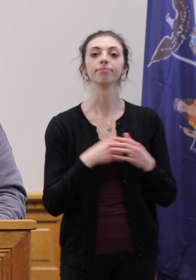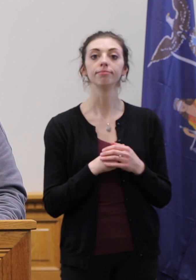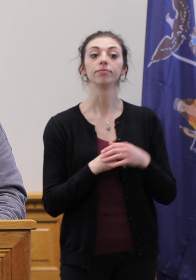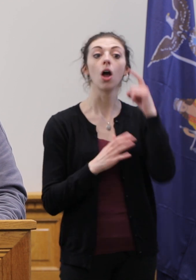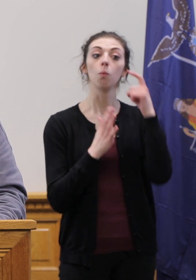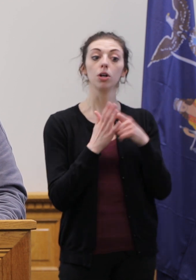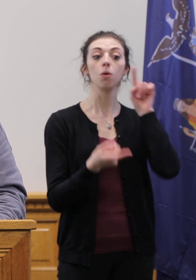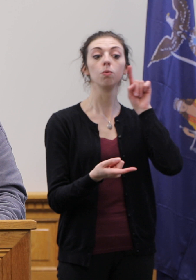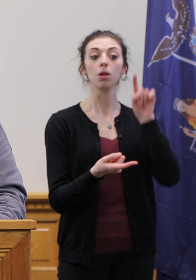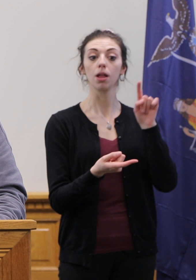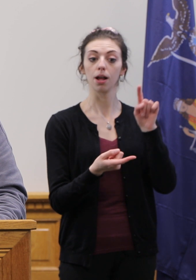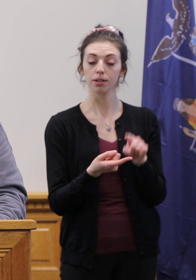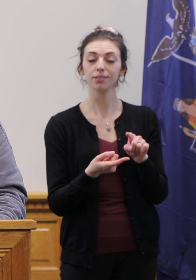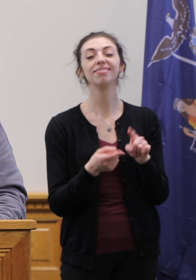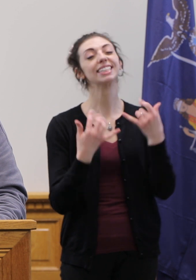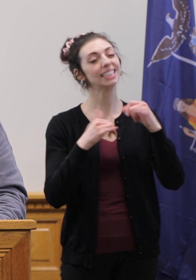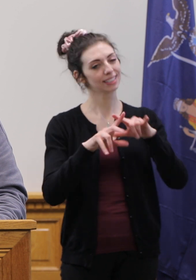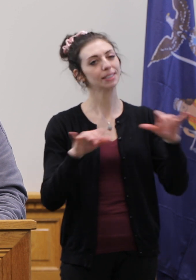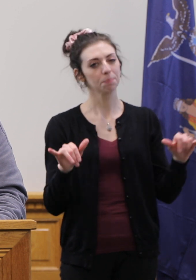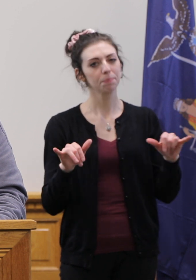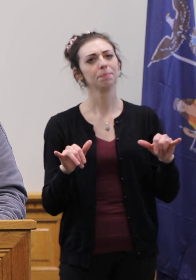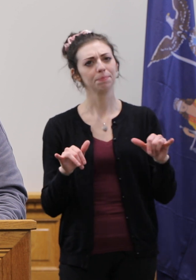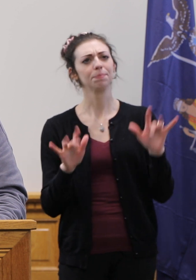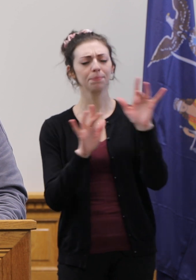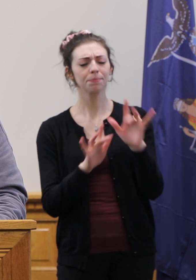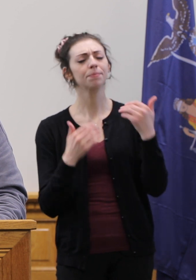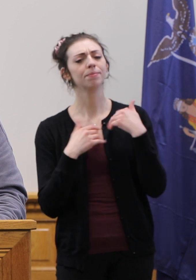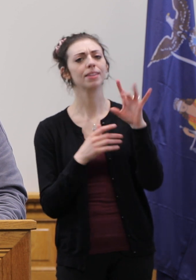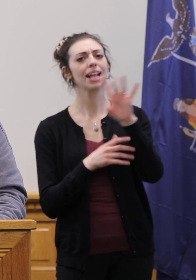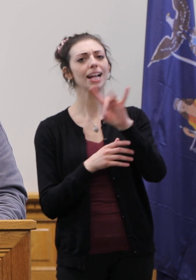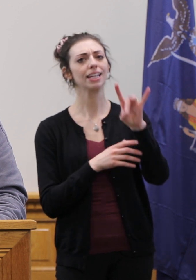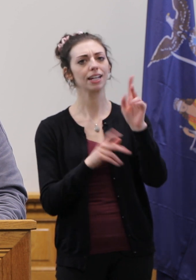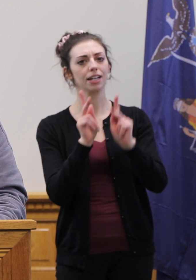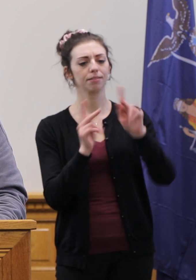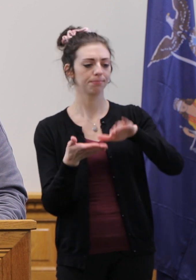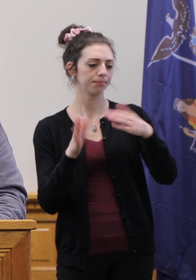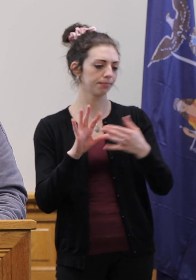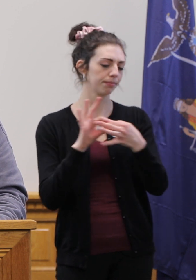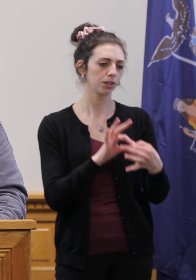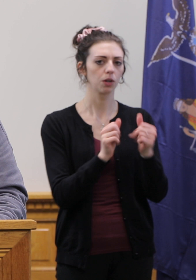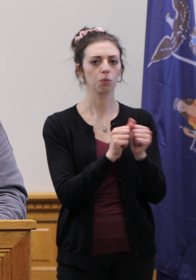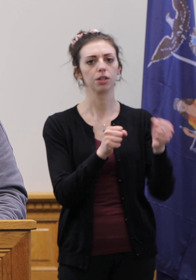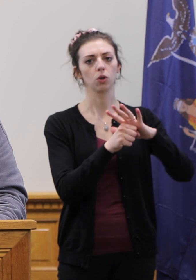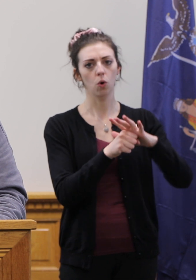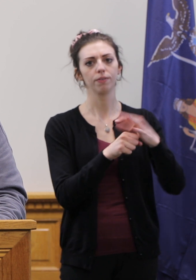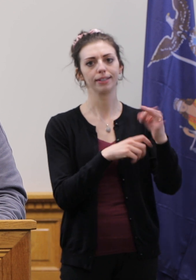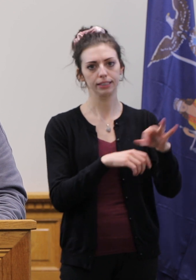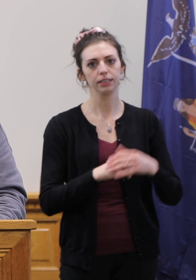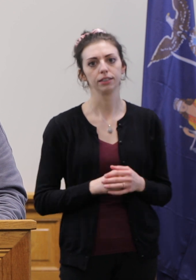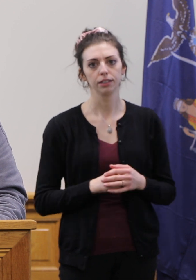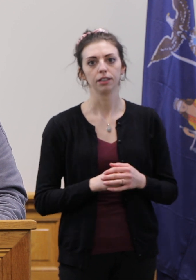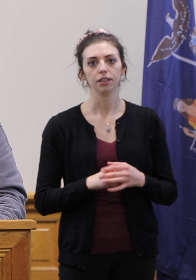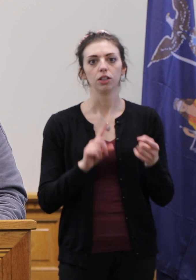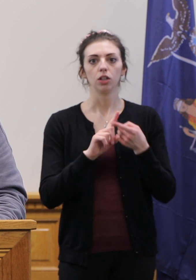to decline, I'm sorry to say that we now have 88 deaths in our community related to COVID-19. On behalf of the